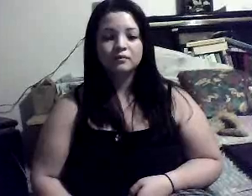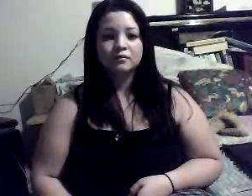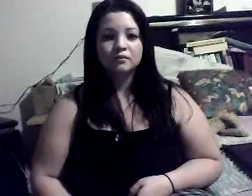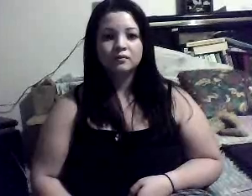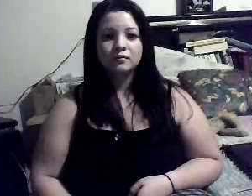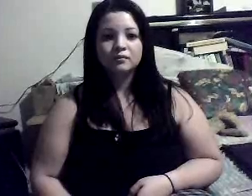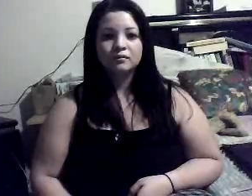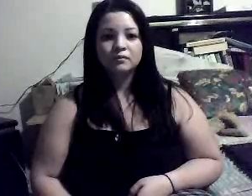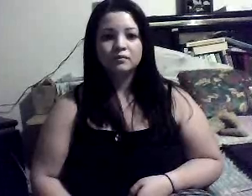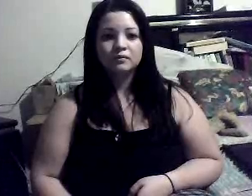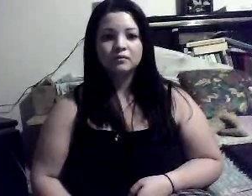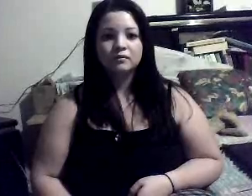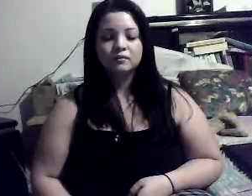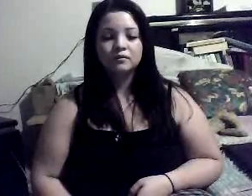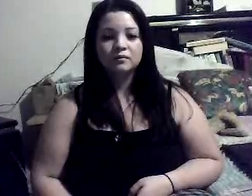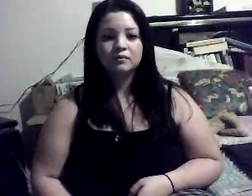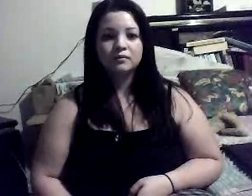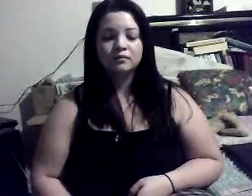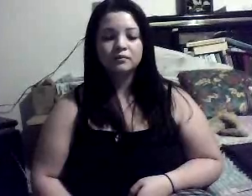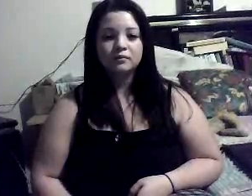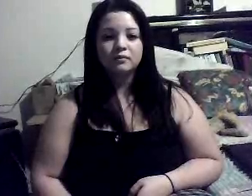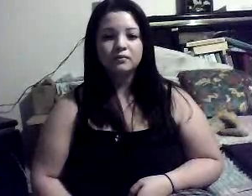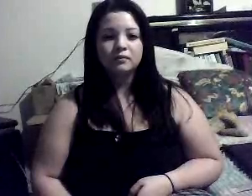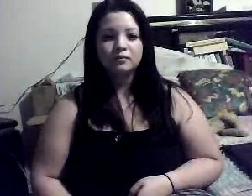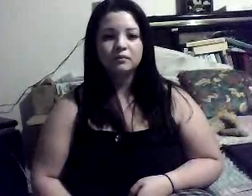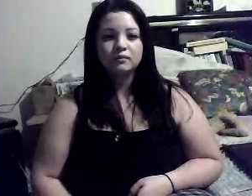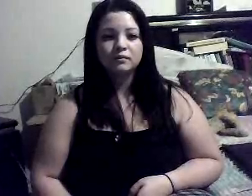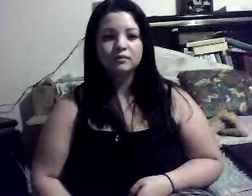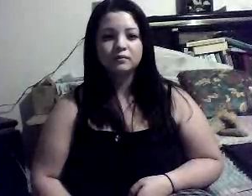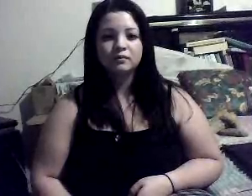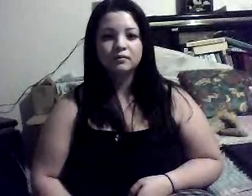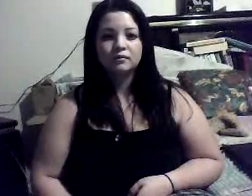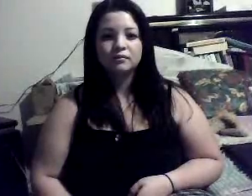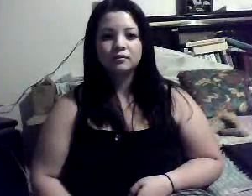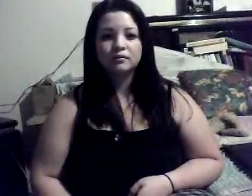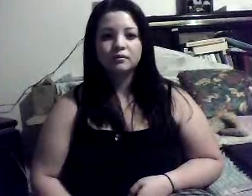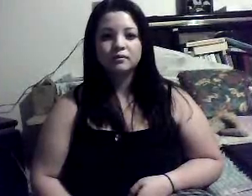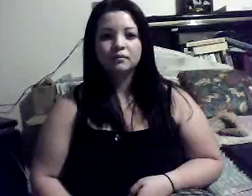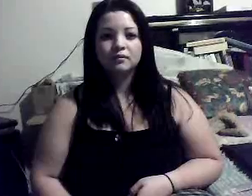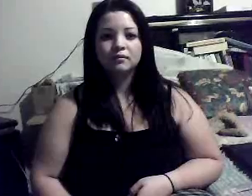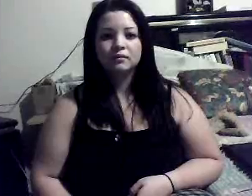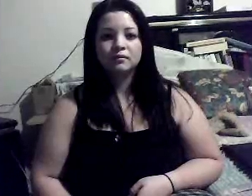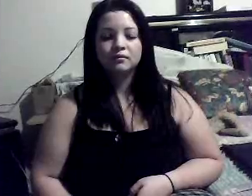grandmother's kitchen. Here is where our family meets every Sunday evening.